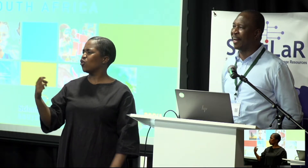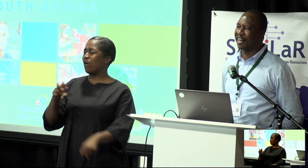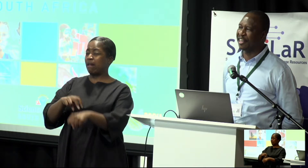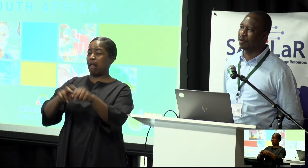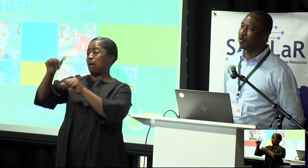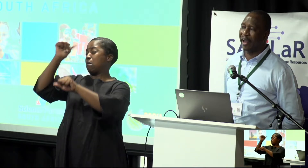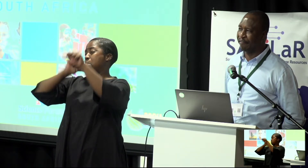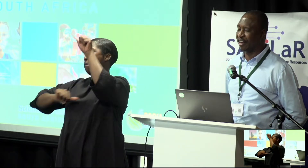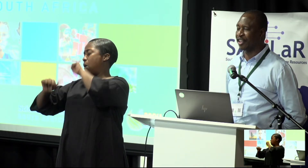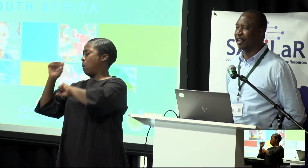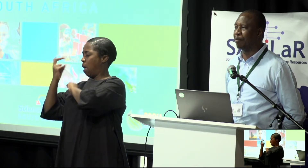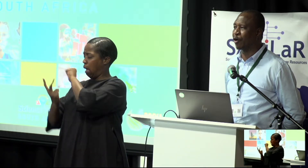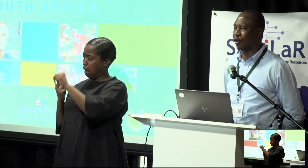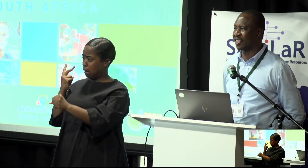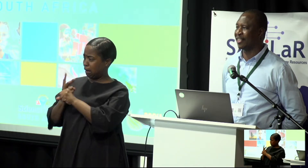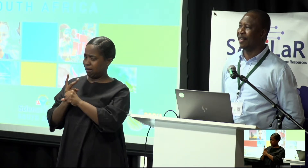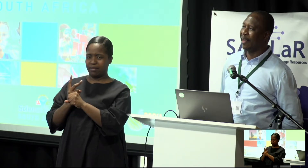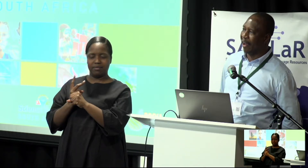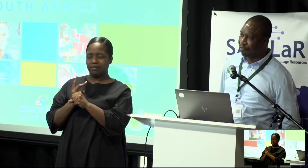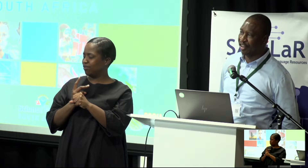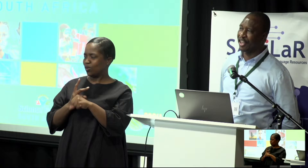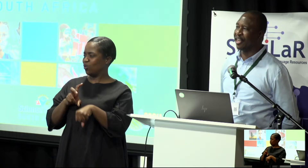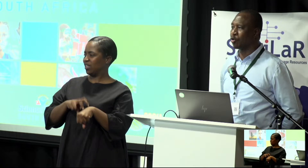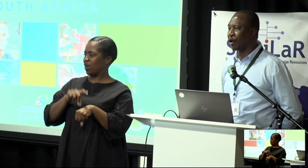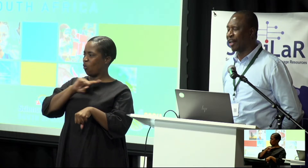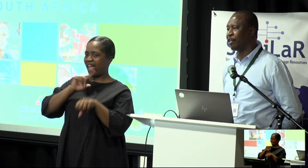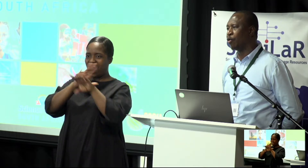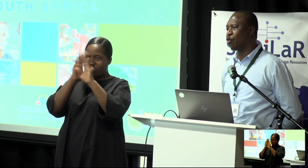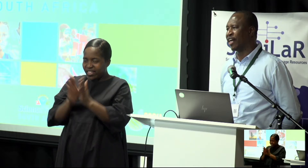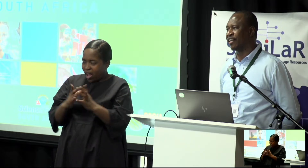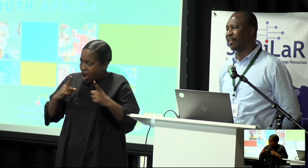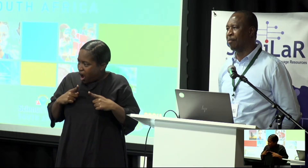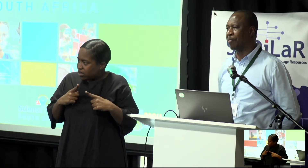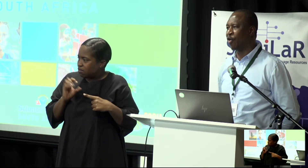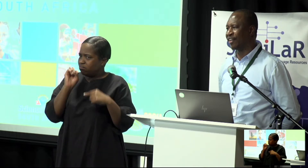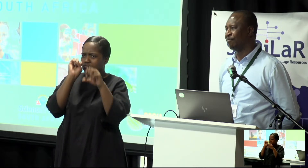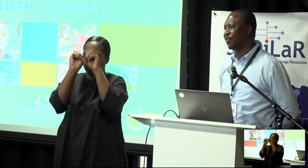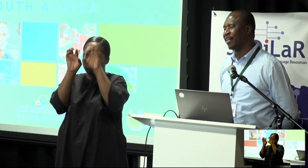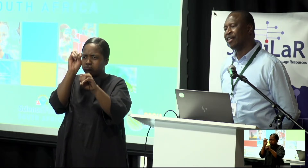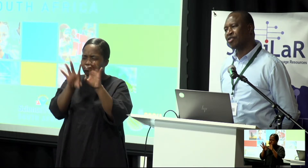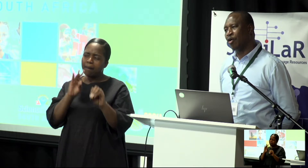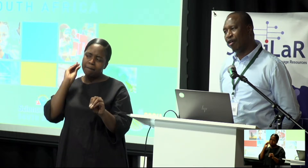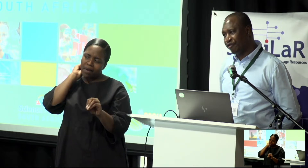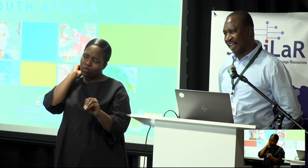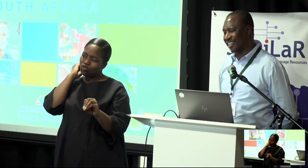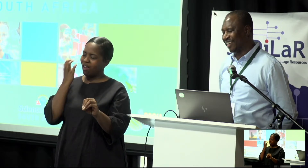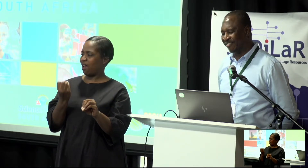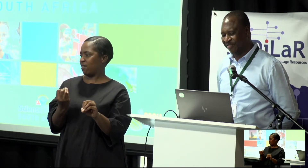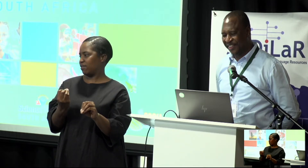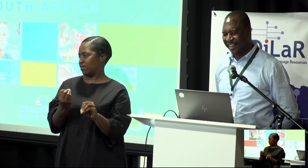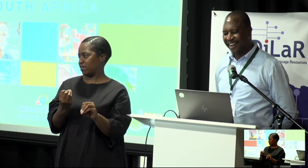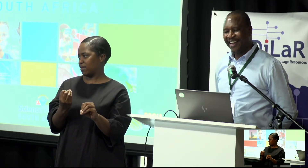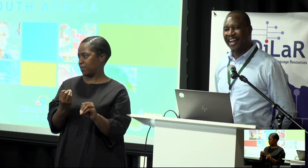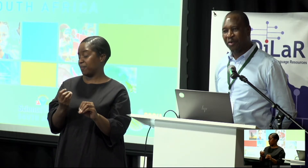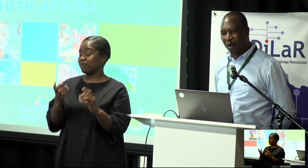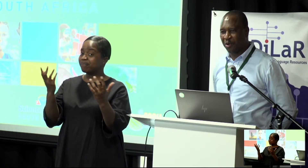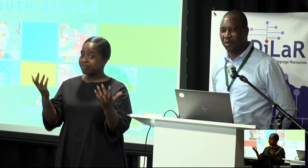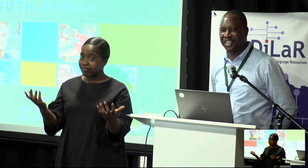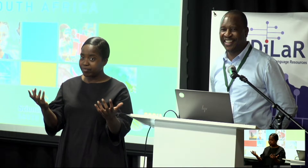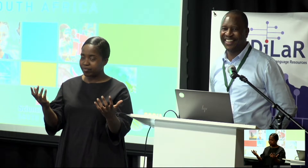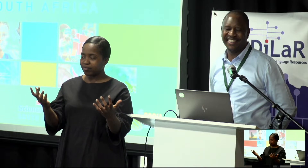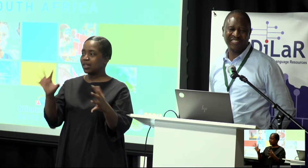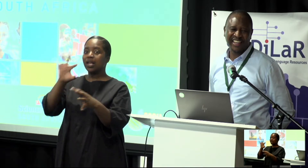go back and redo everything because everything is already loaded in the memory. So obviously,